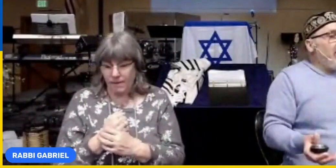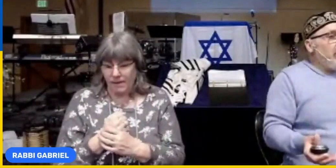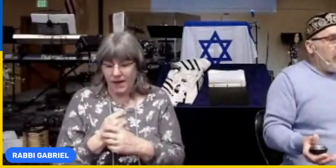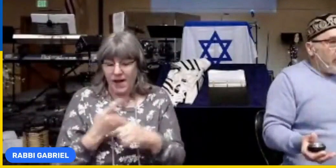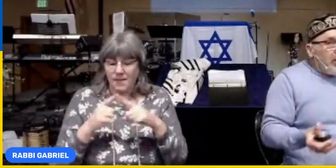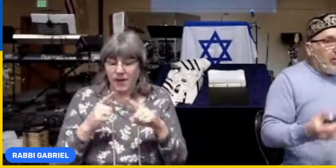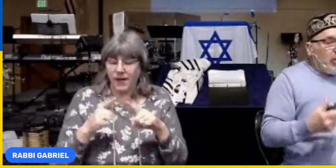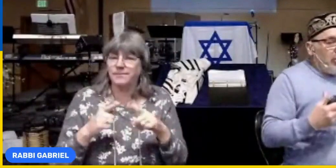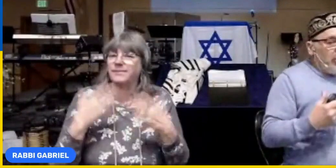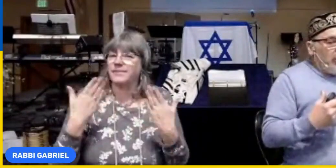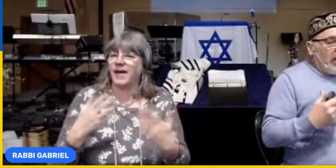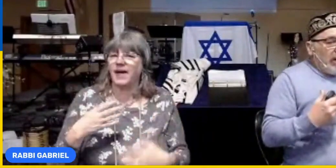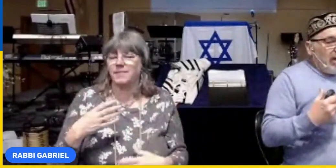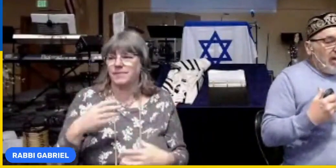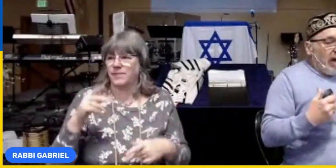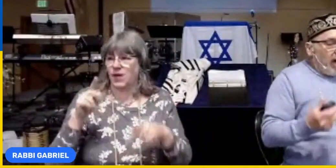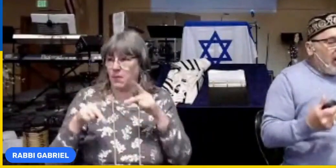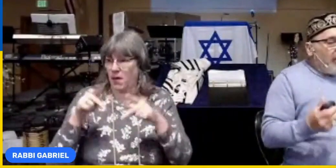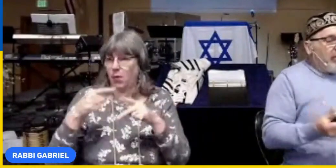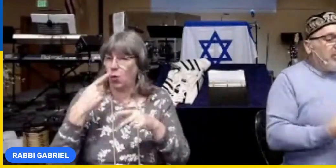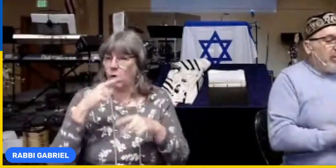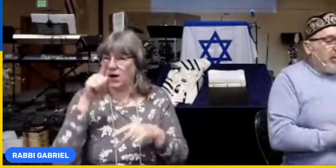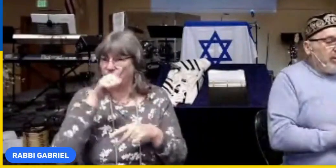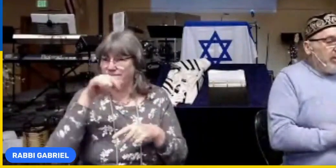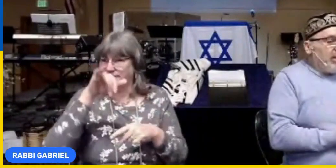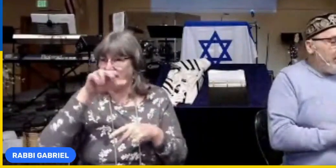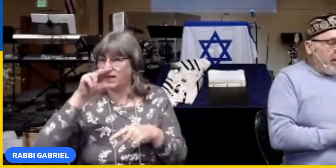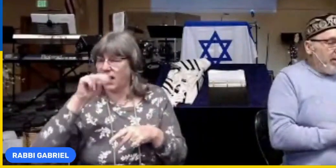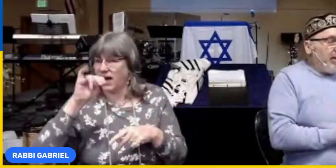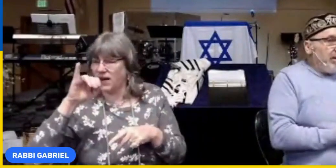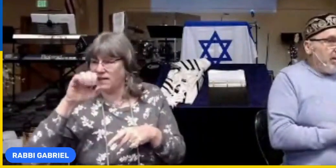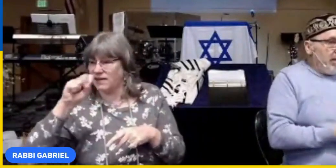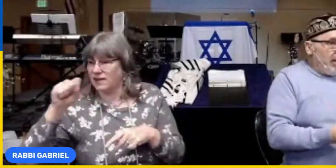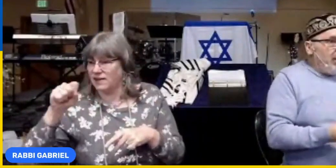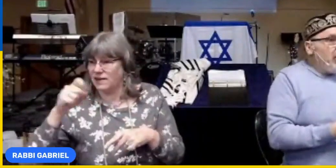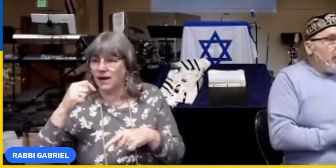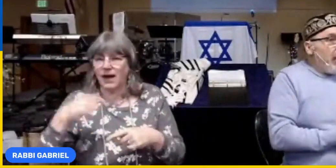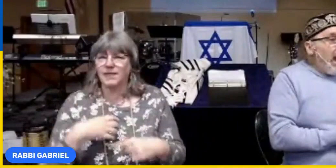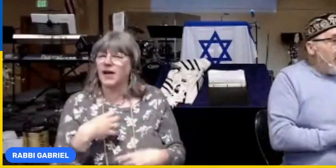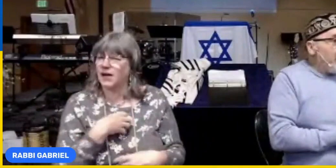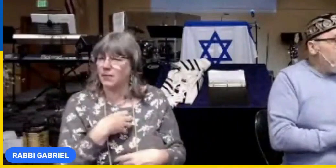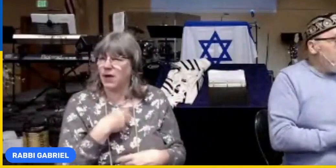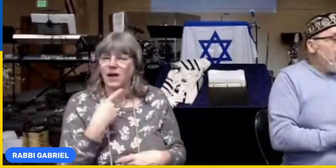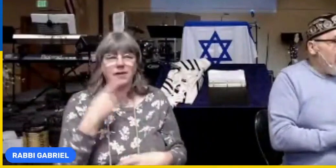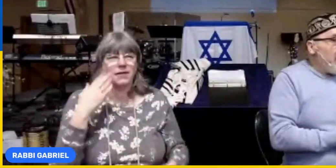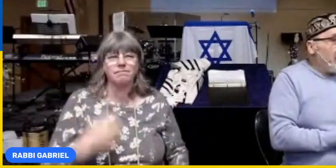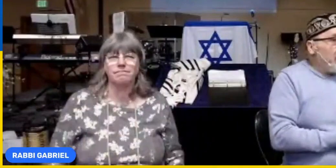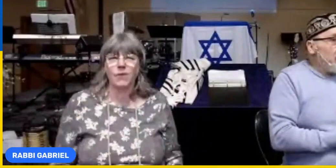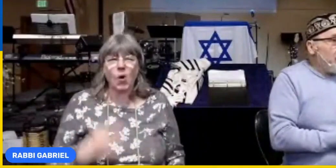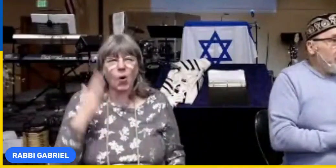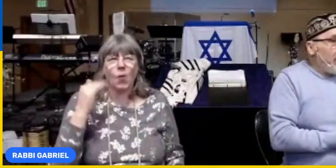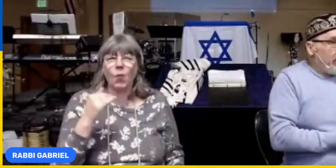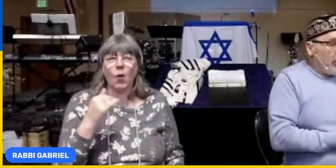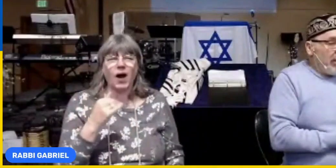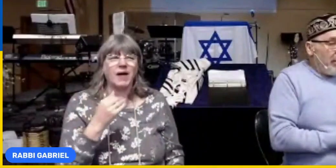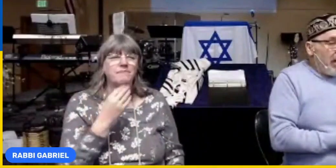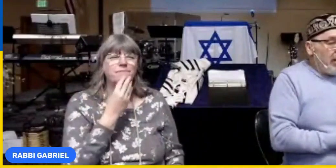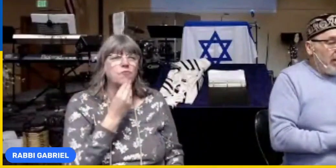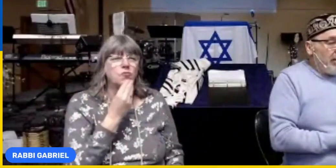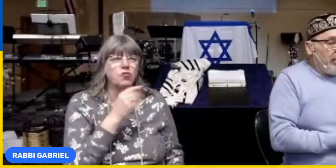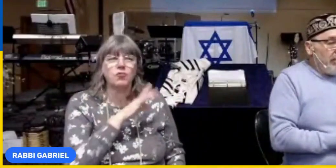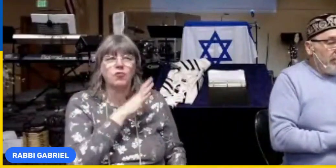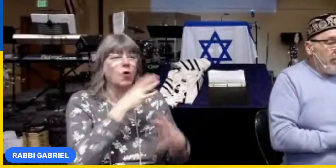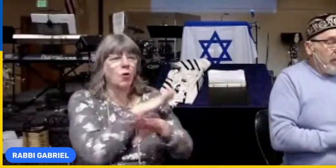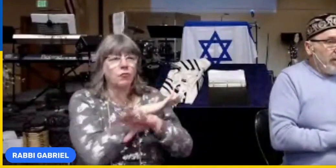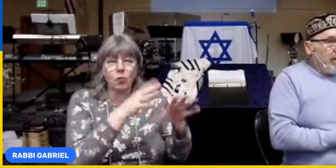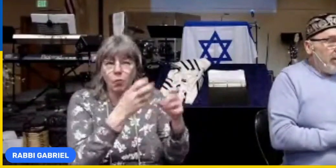American and European Jews are comfortable in Europe, and especially American Jews, comfortable in